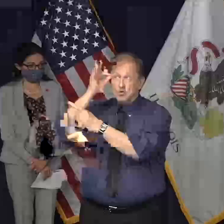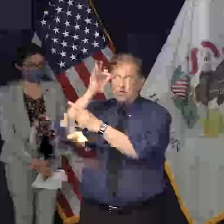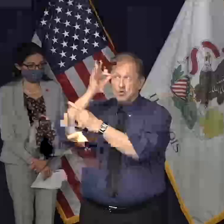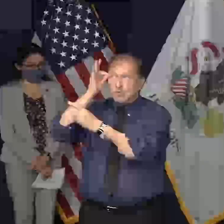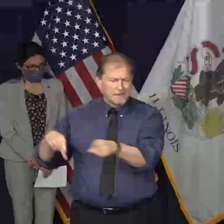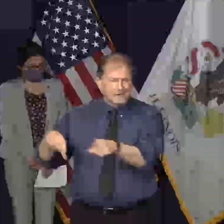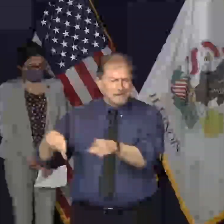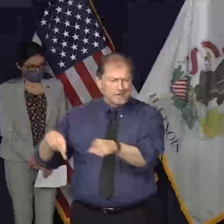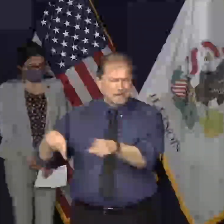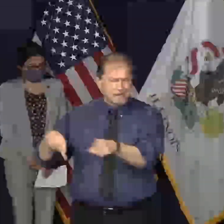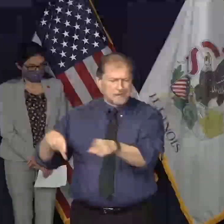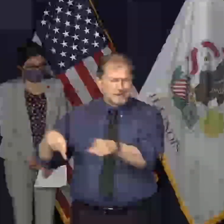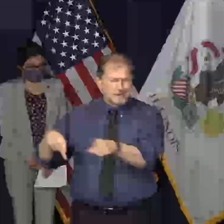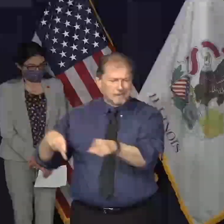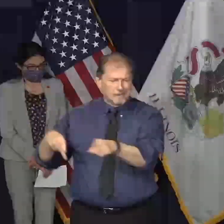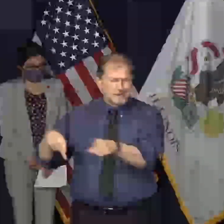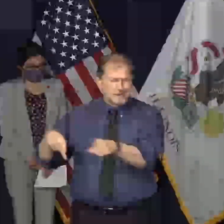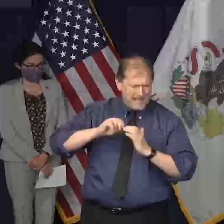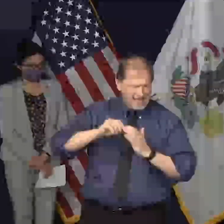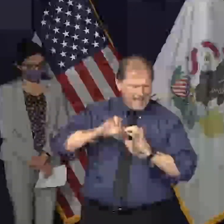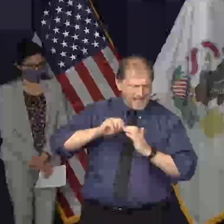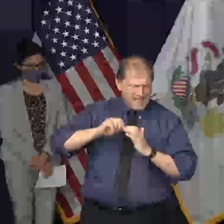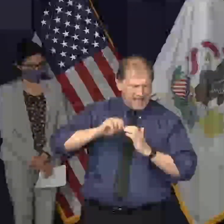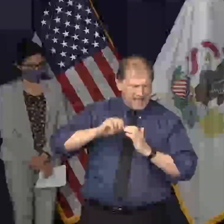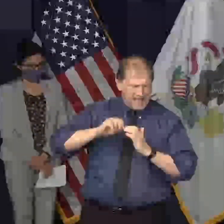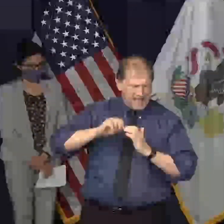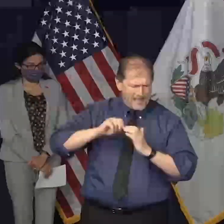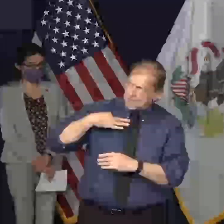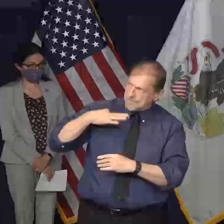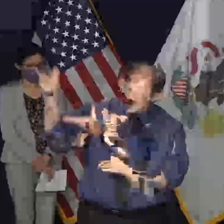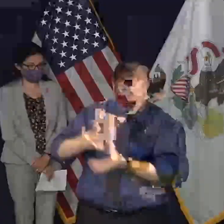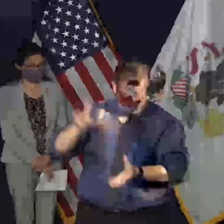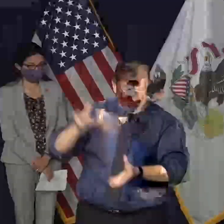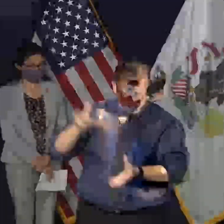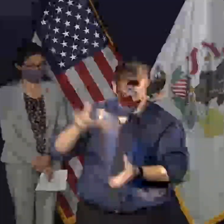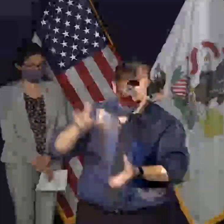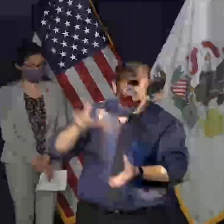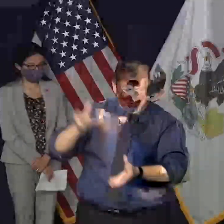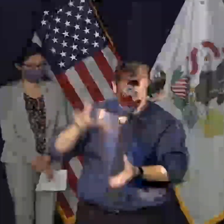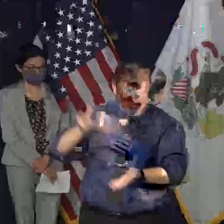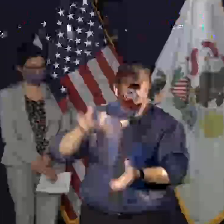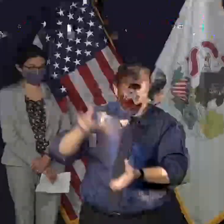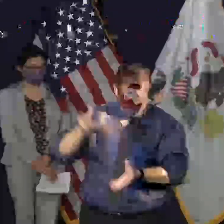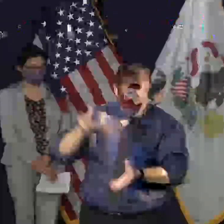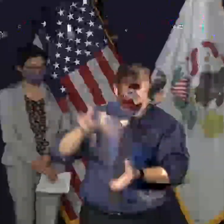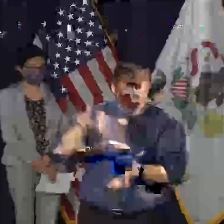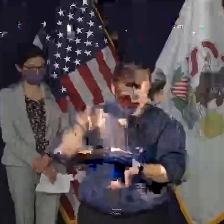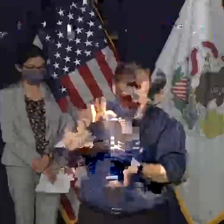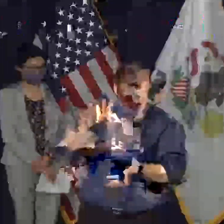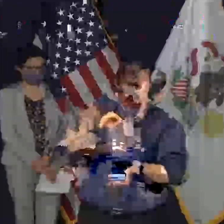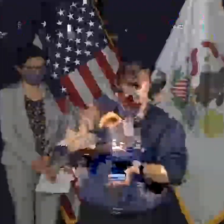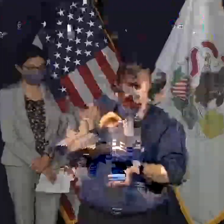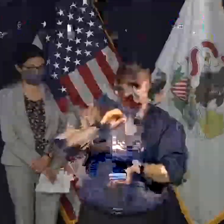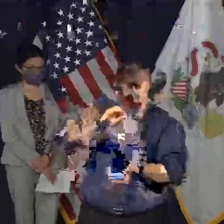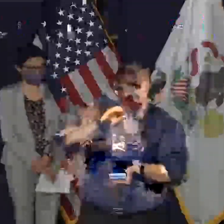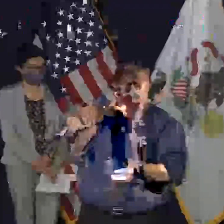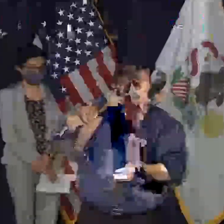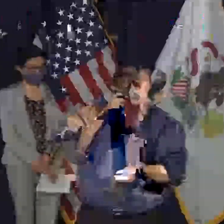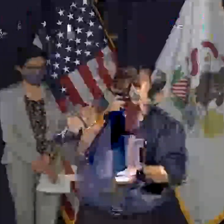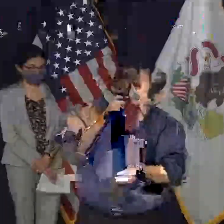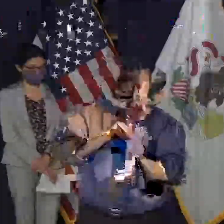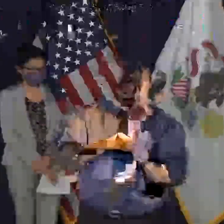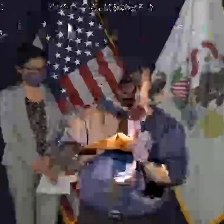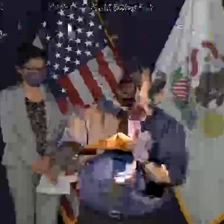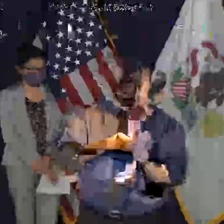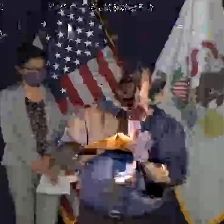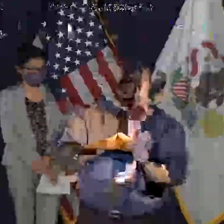few financial institutions, and I must say about 90% or more of our referrals have obtained the very important